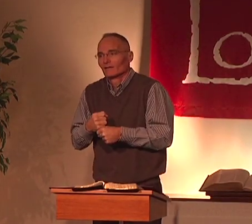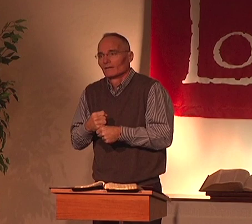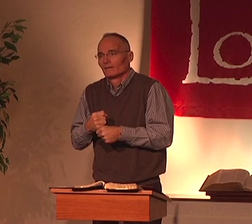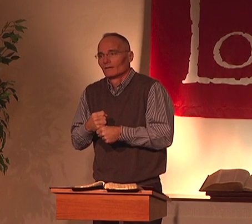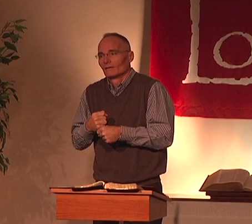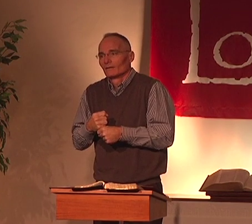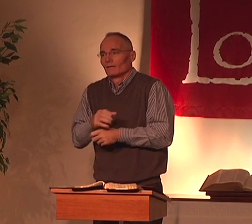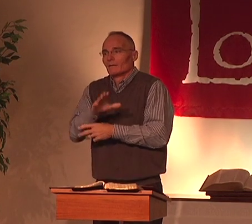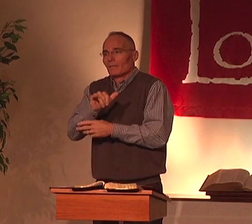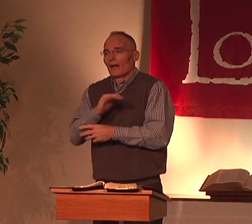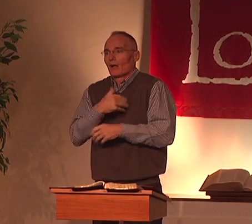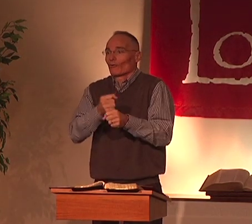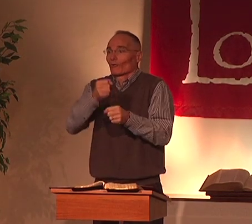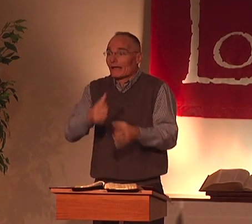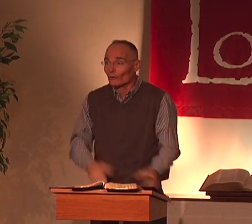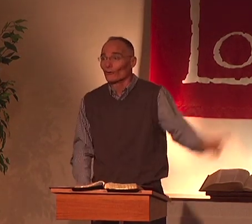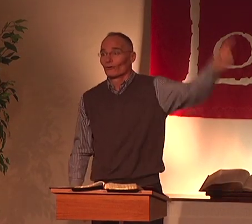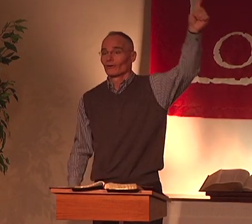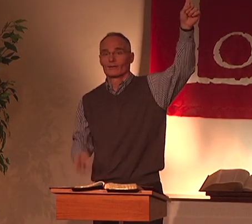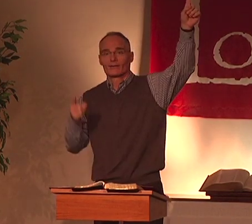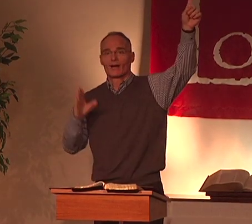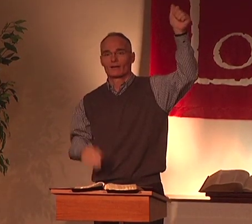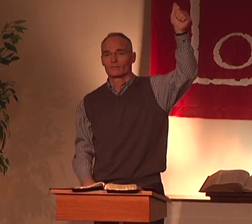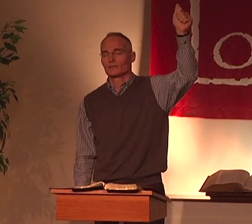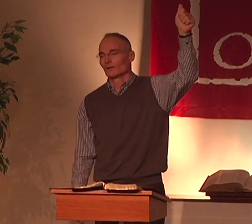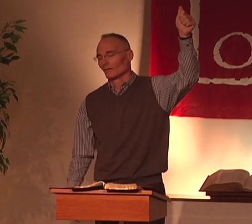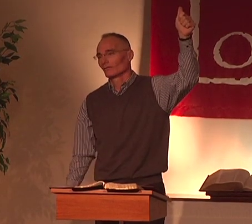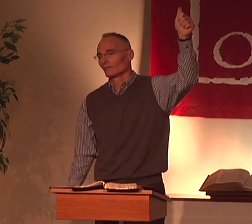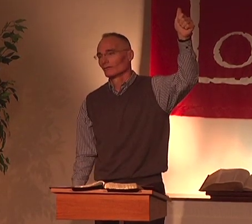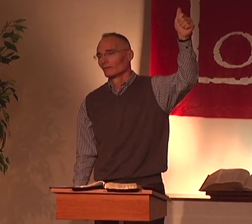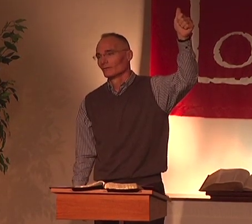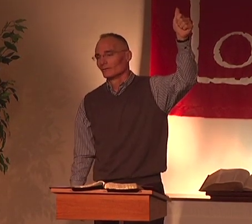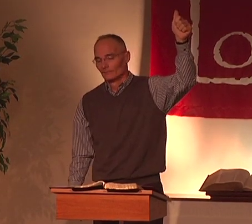created By our creator God himself